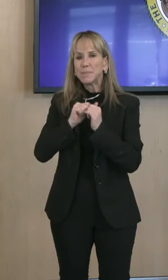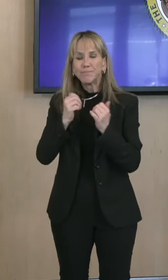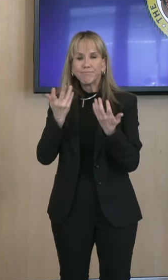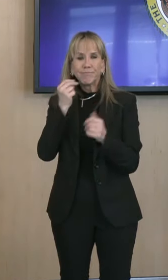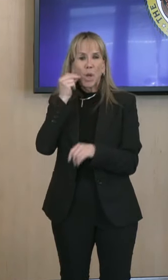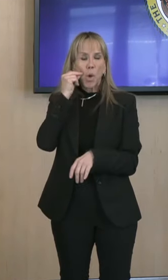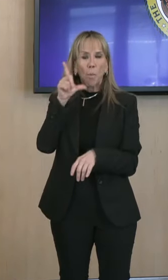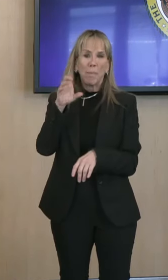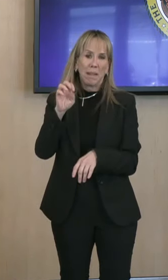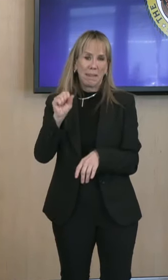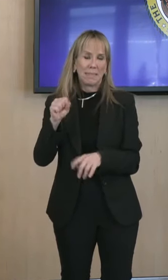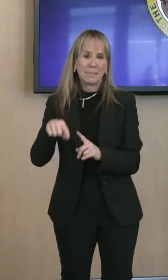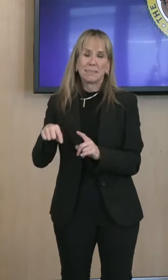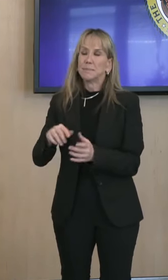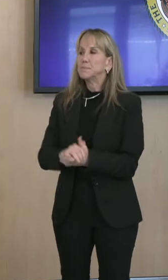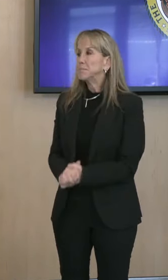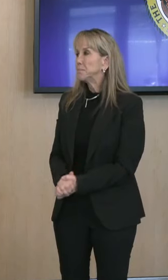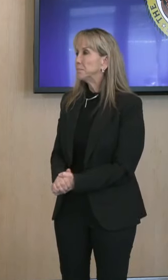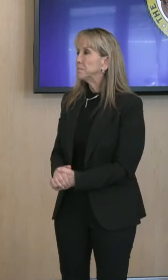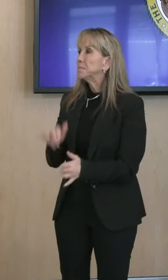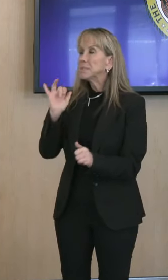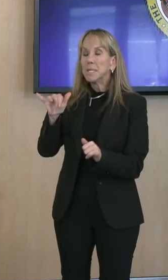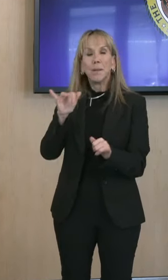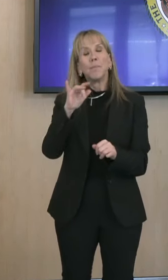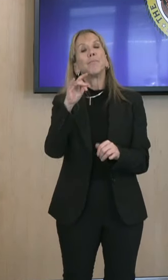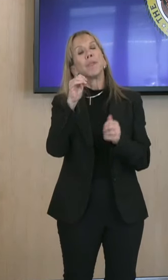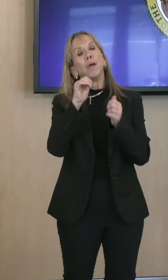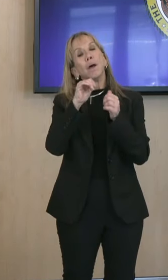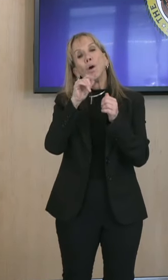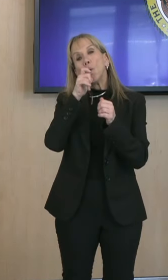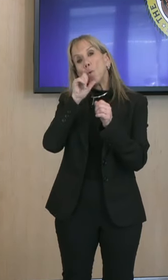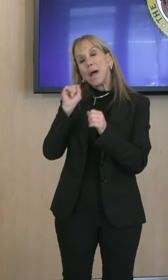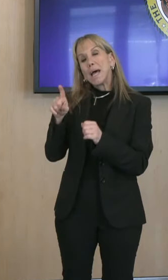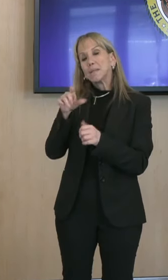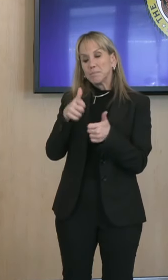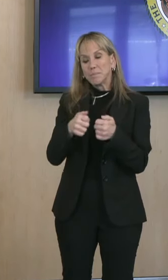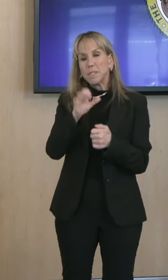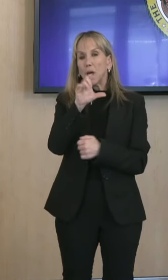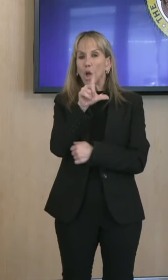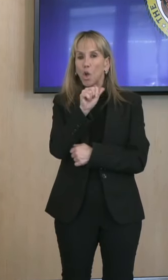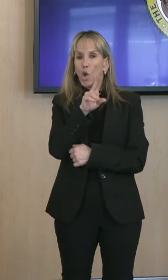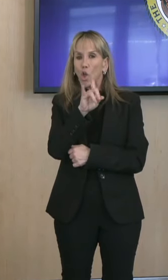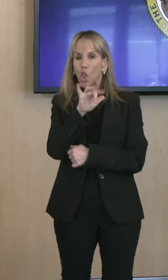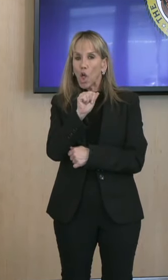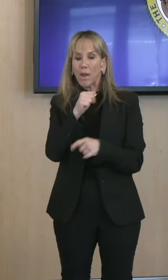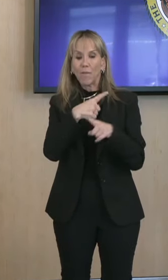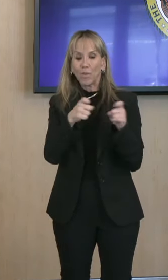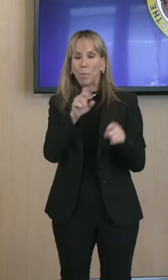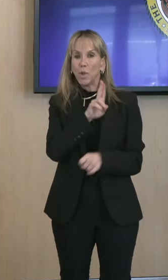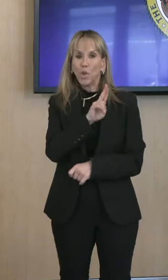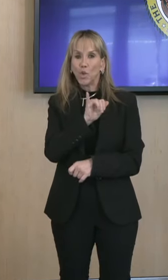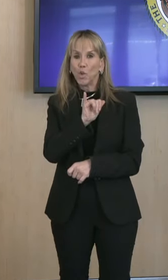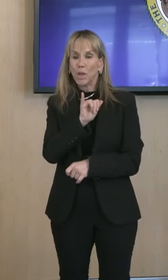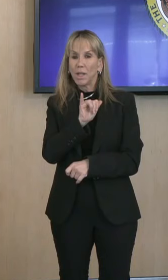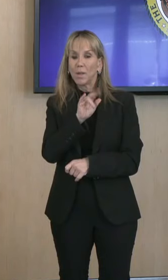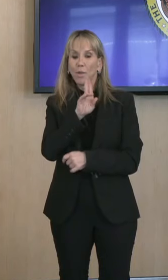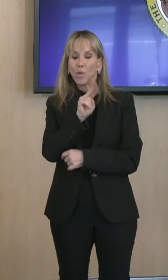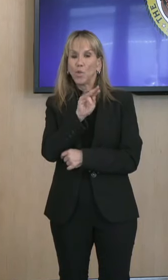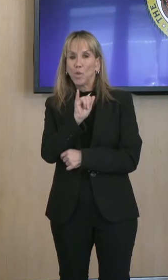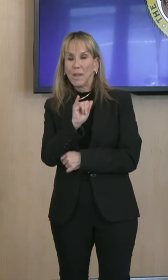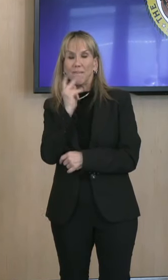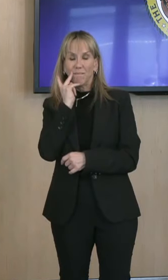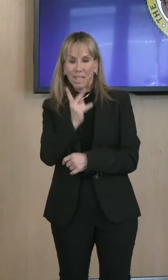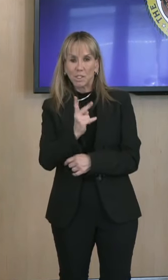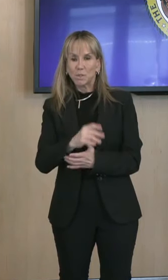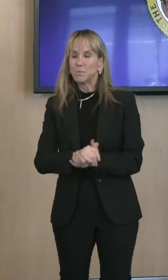question. Thank you, Chairman Cox. This is from Claudia with Univision. And keeping in mind that there are 900 cots that have been set